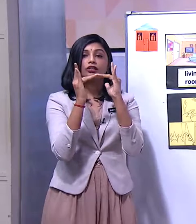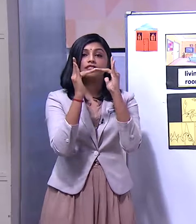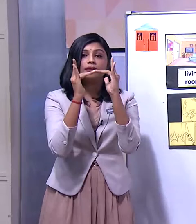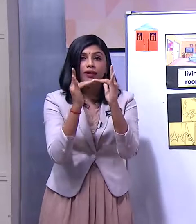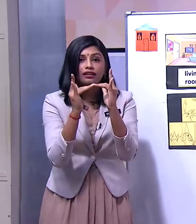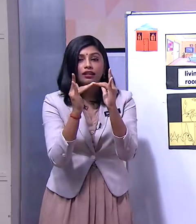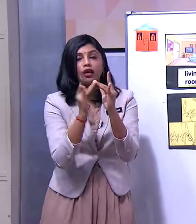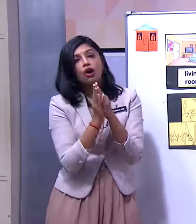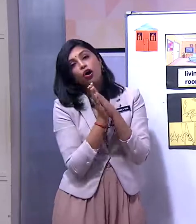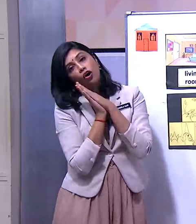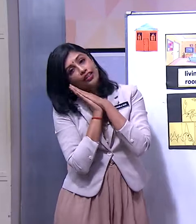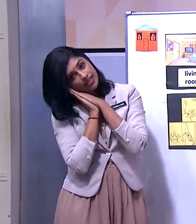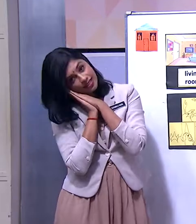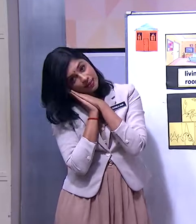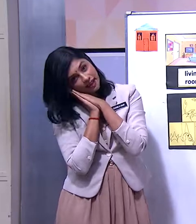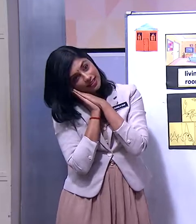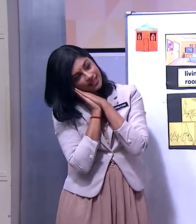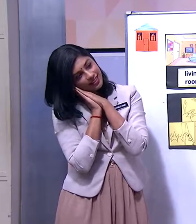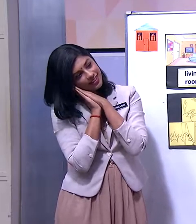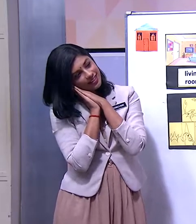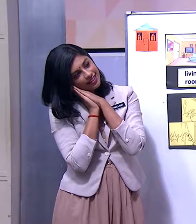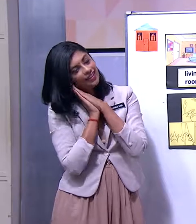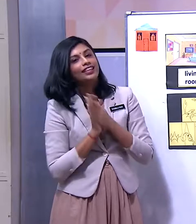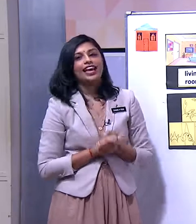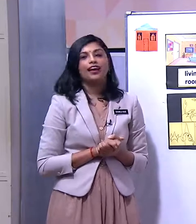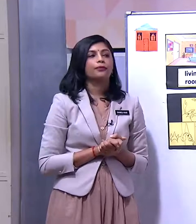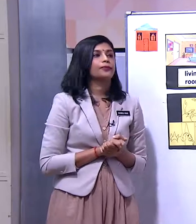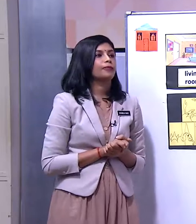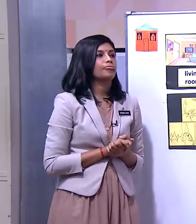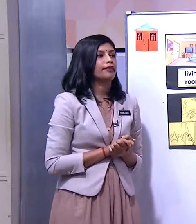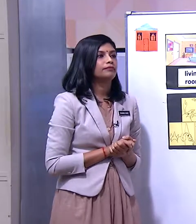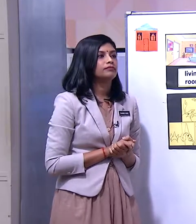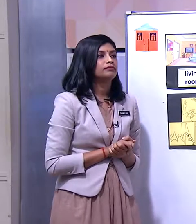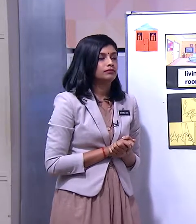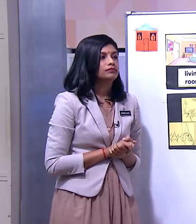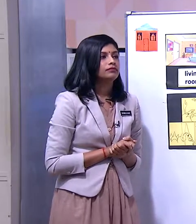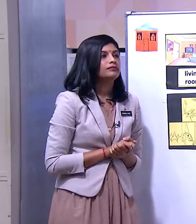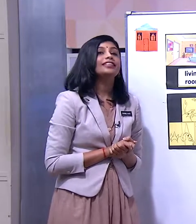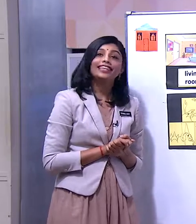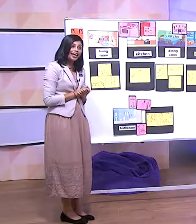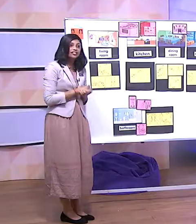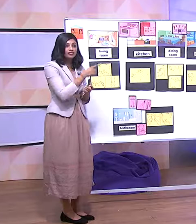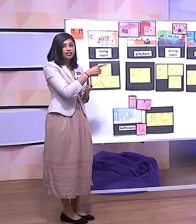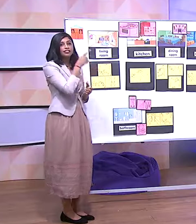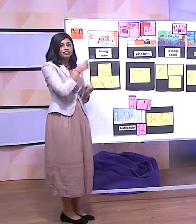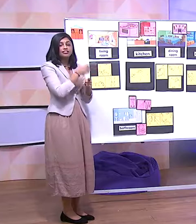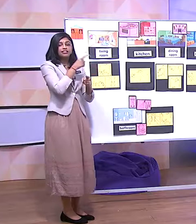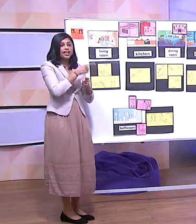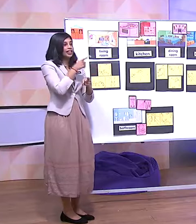is a bed, or this is a bed. This is the bed. Yeah. Okay, but this is the pillow. Yes. Don't get yes. confused, kids. Yes.